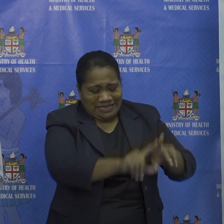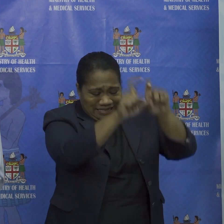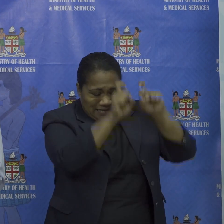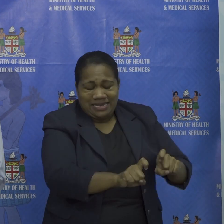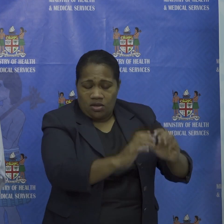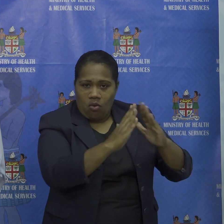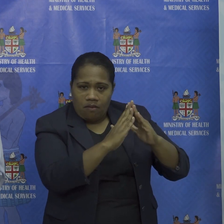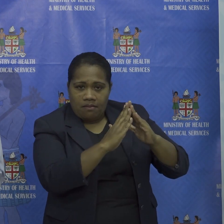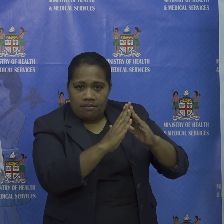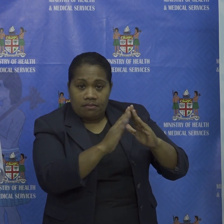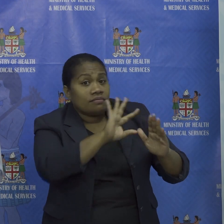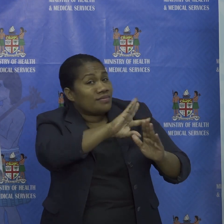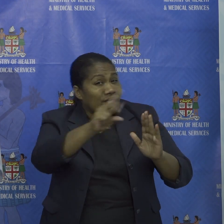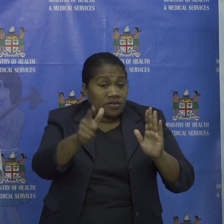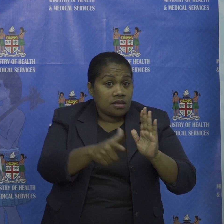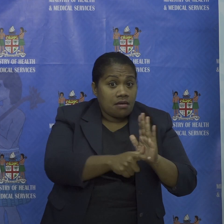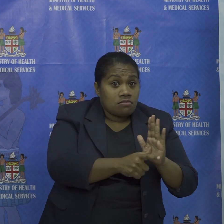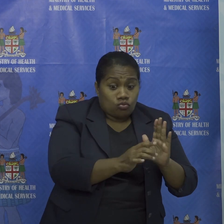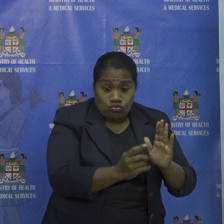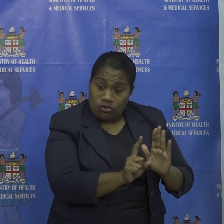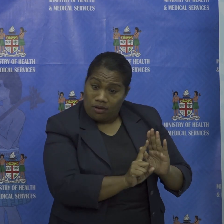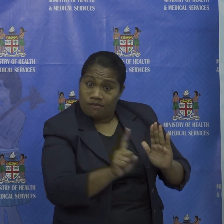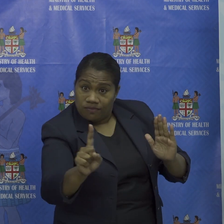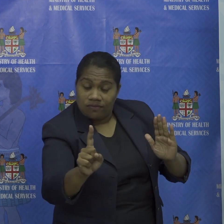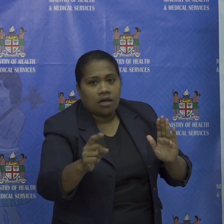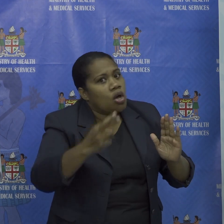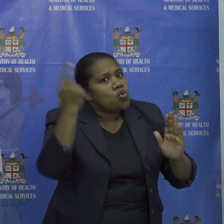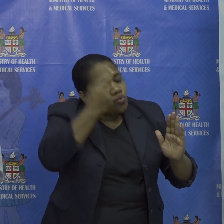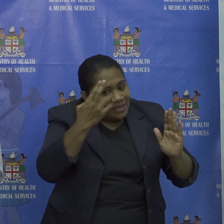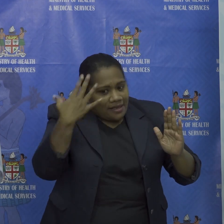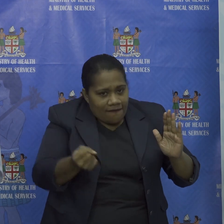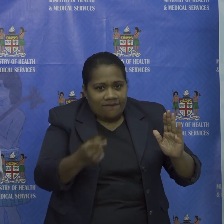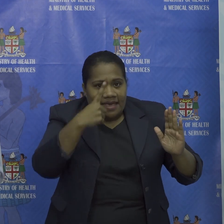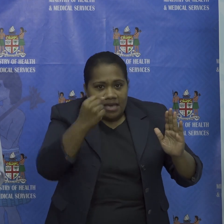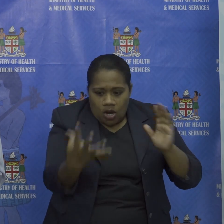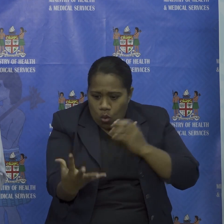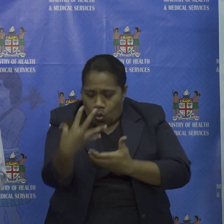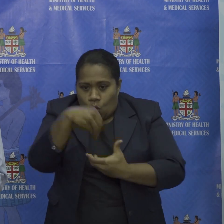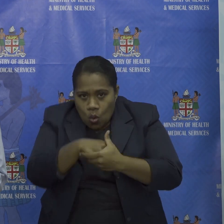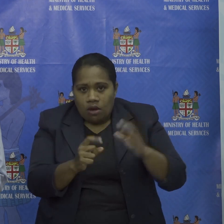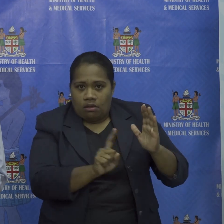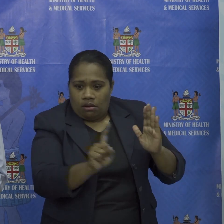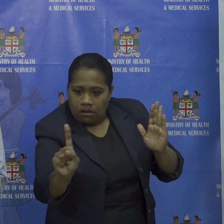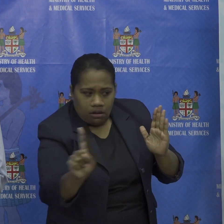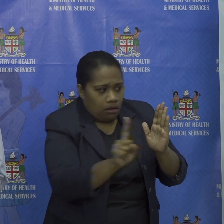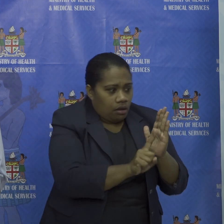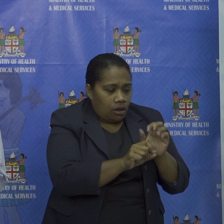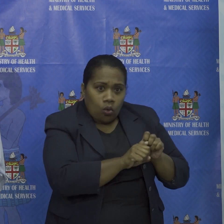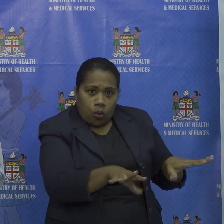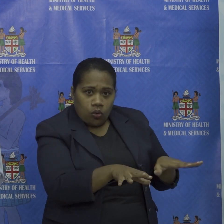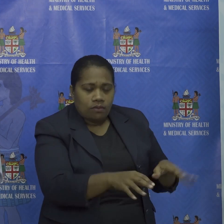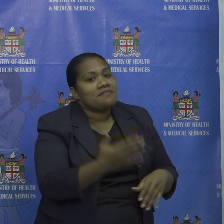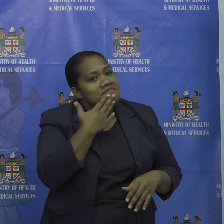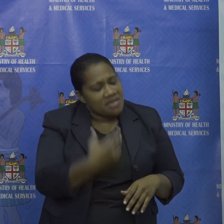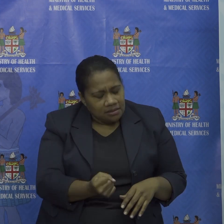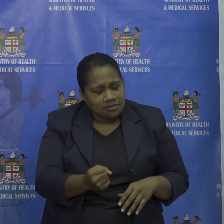Every time you leave, you risk bringing this killer virus with you. If you absolutely do have to leave, wear a mask